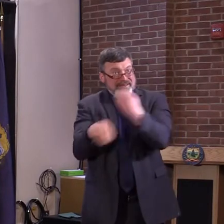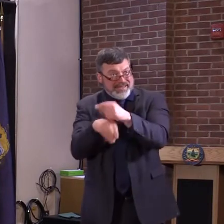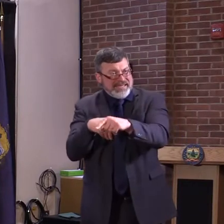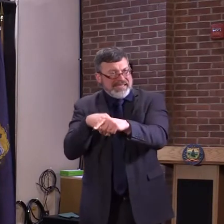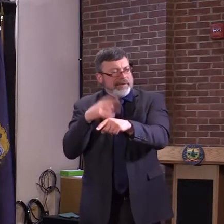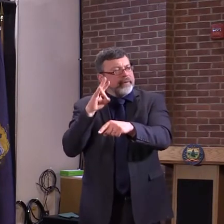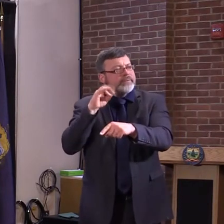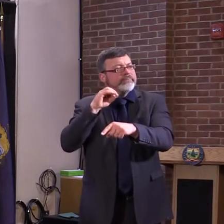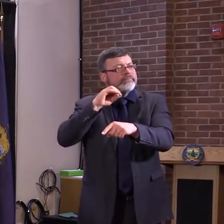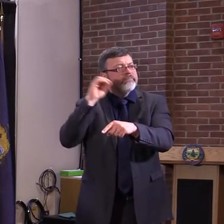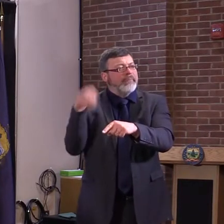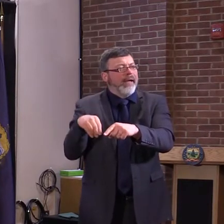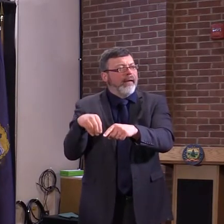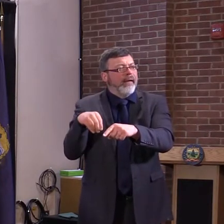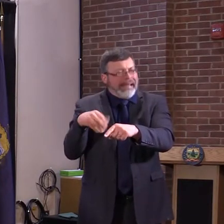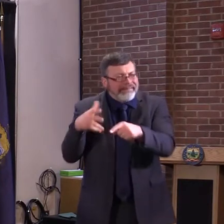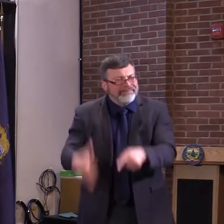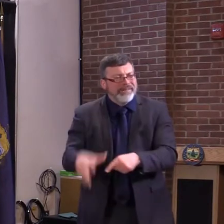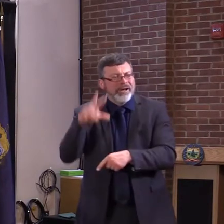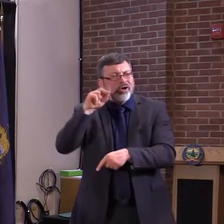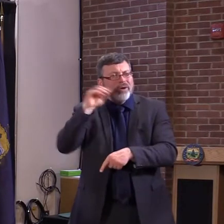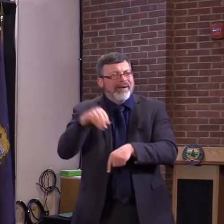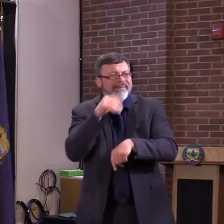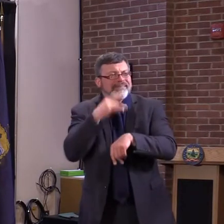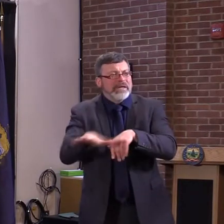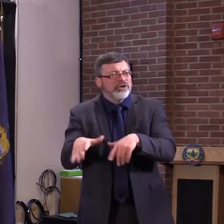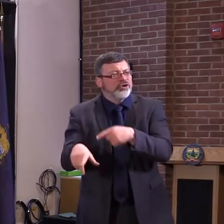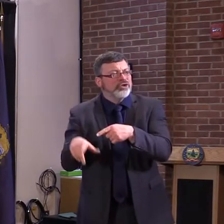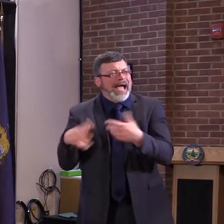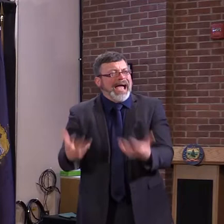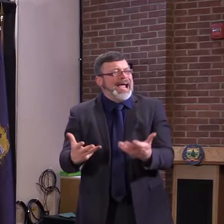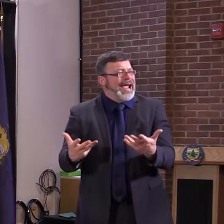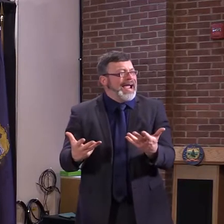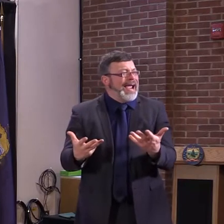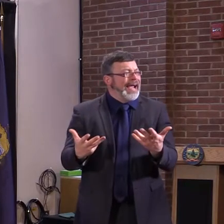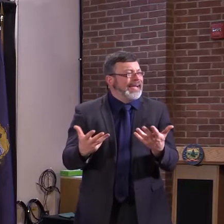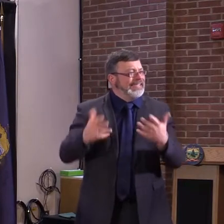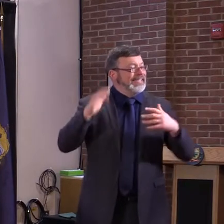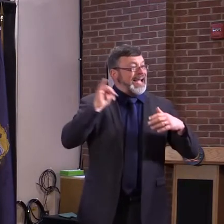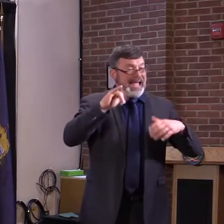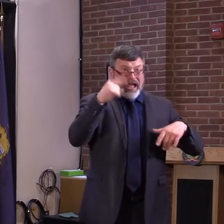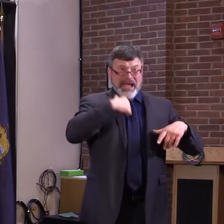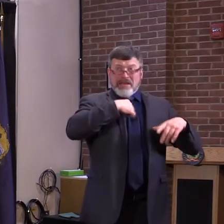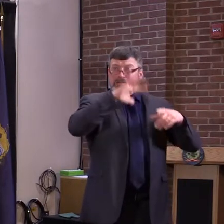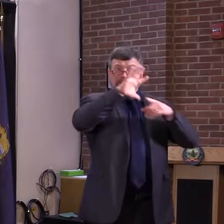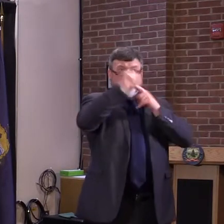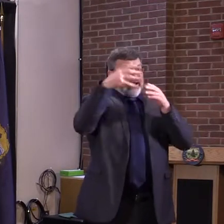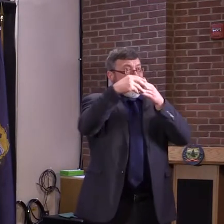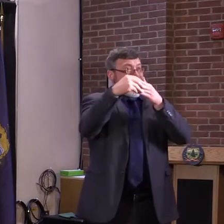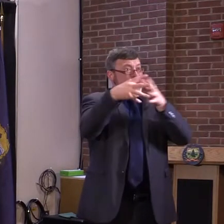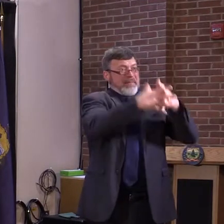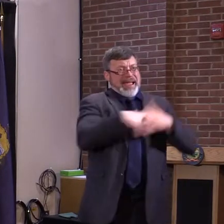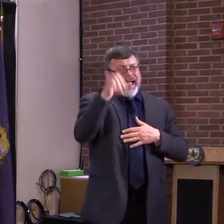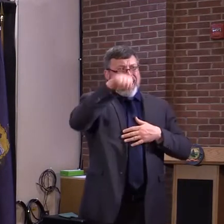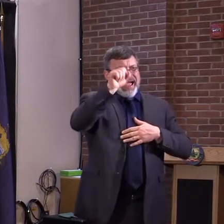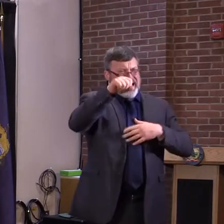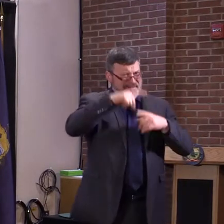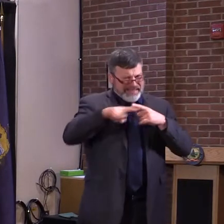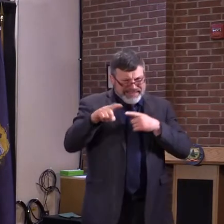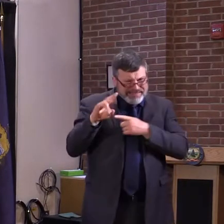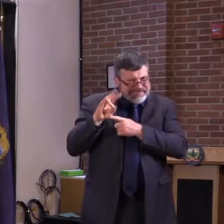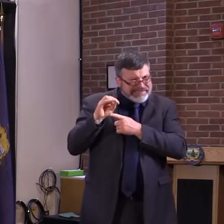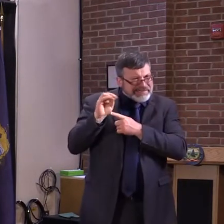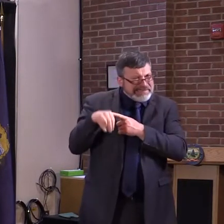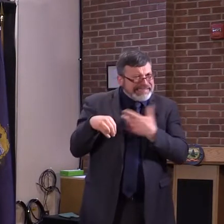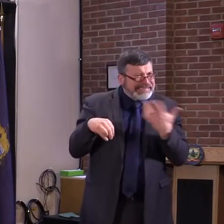Vermont's comparatively higher vaccination rates is making a big difference. At no point during the Omicron